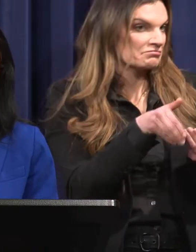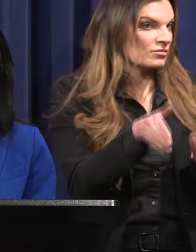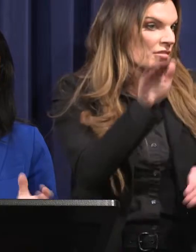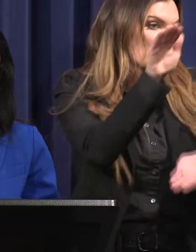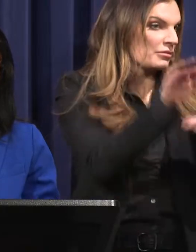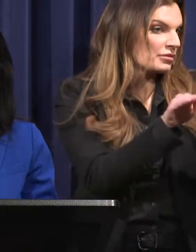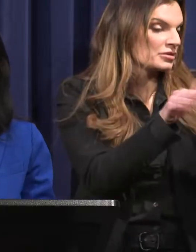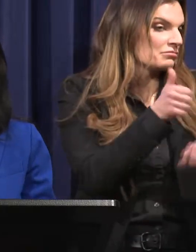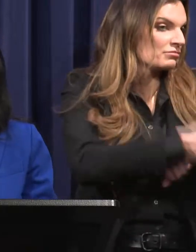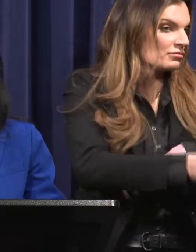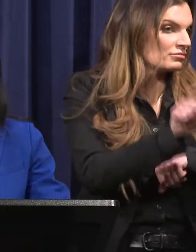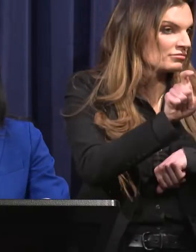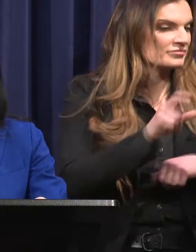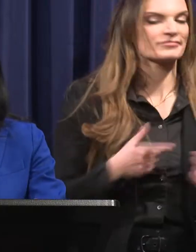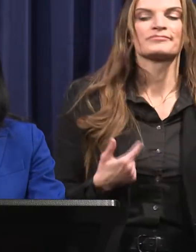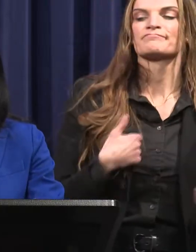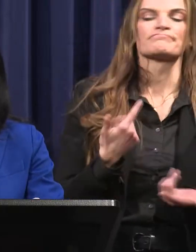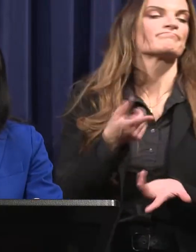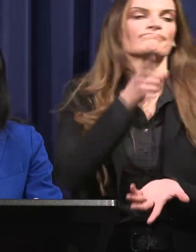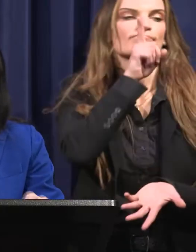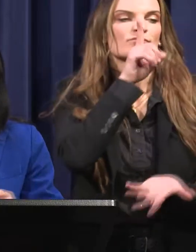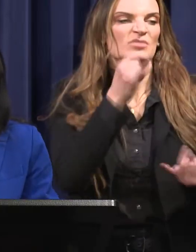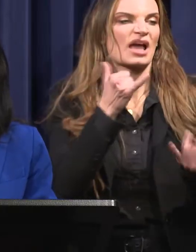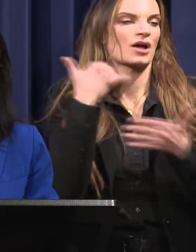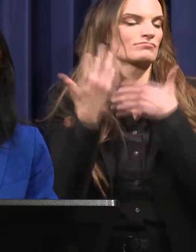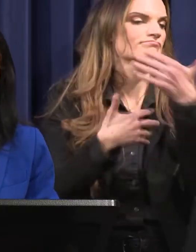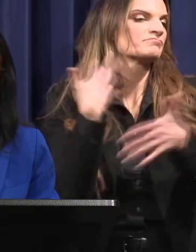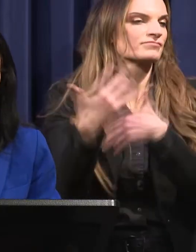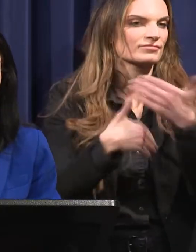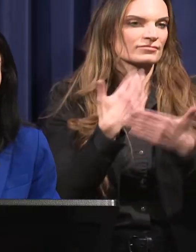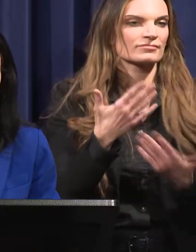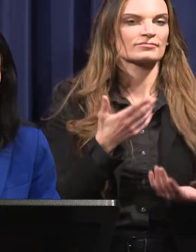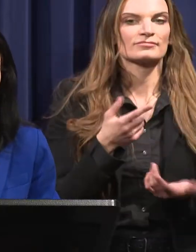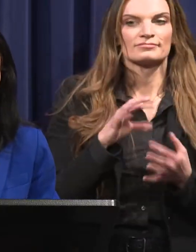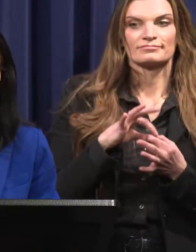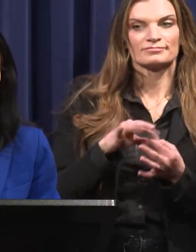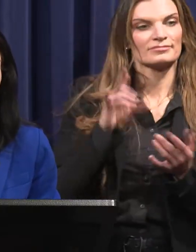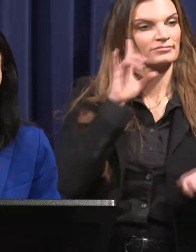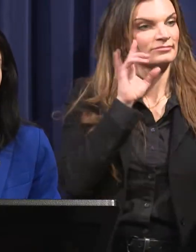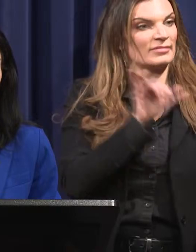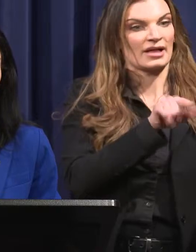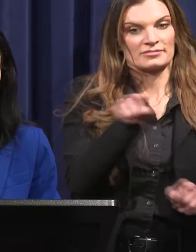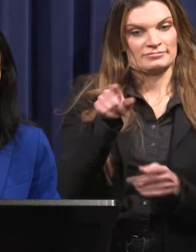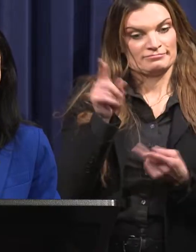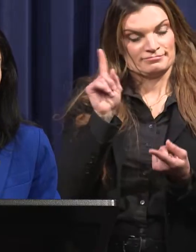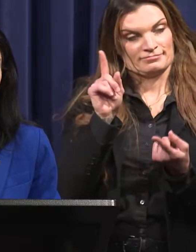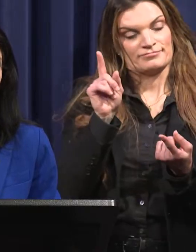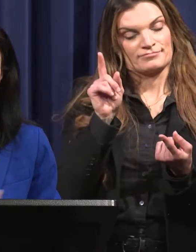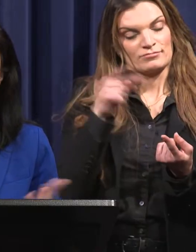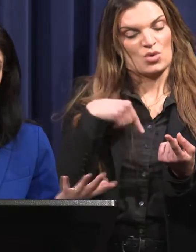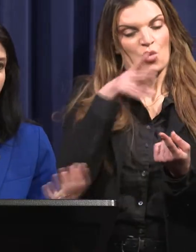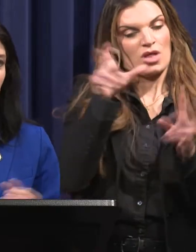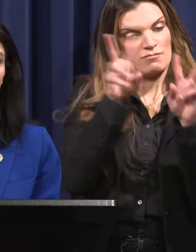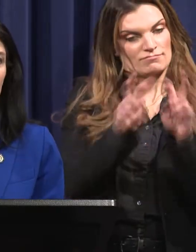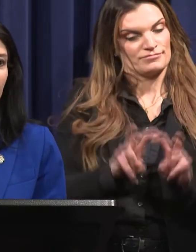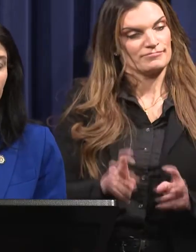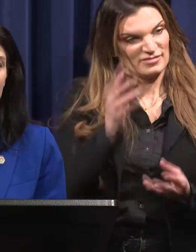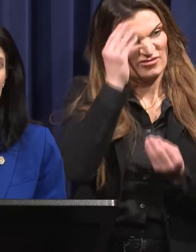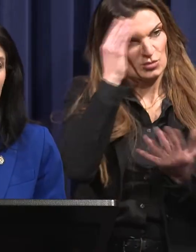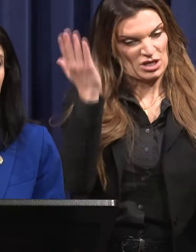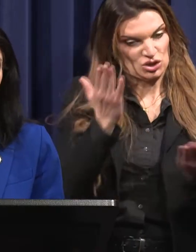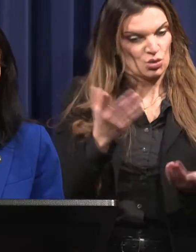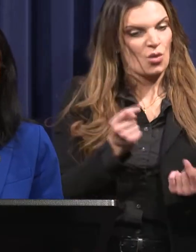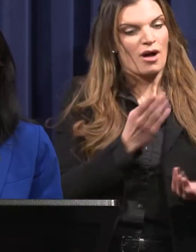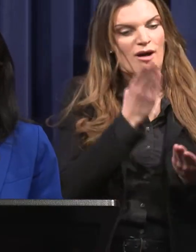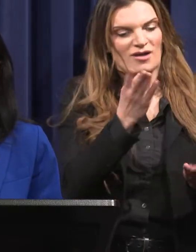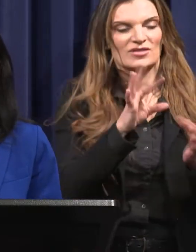and we'll talk to them the same way we do all criminal defendants in all of our cases, and evaluate an offer